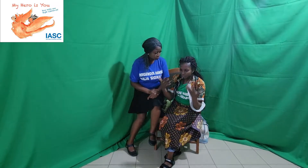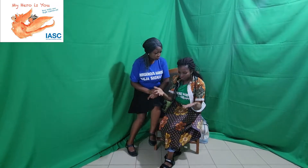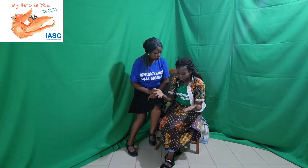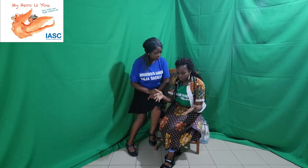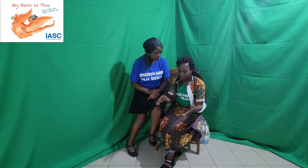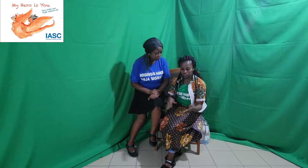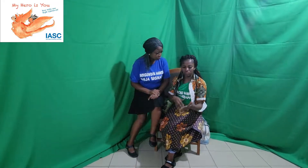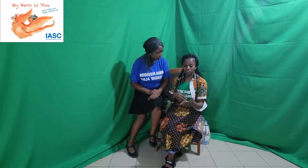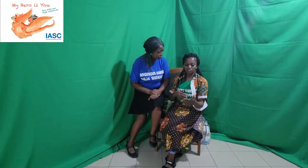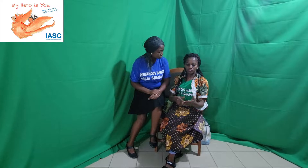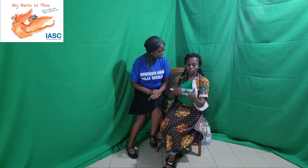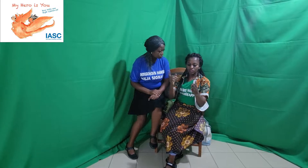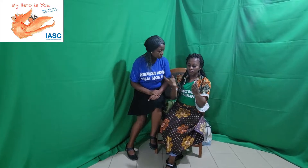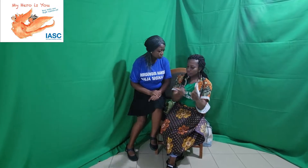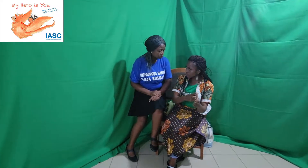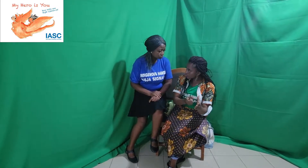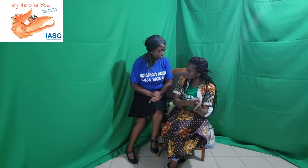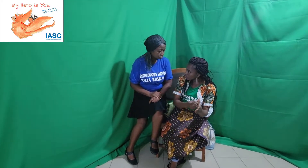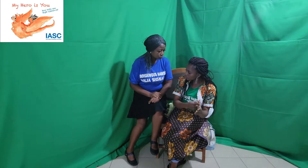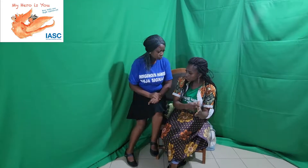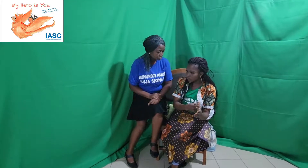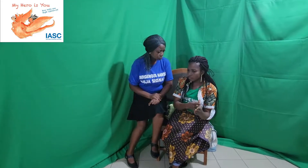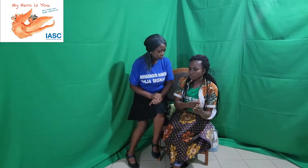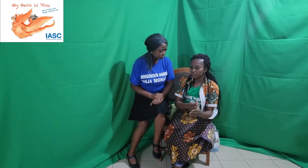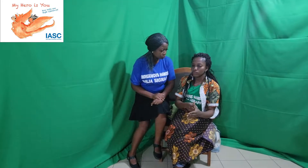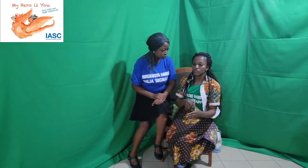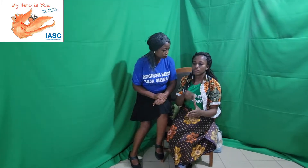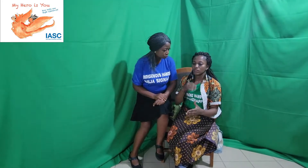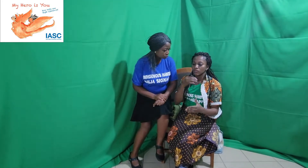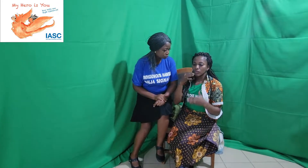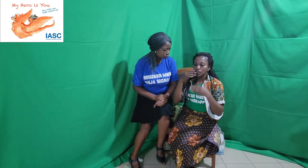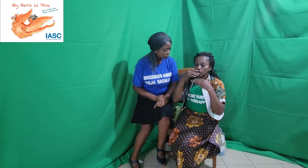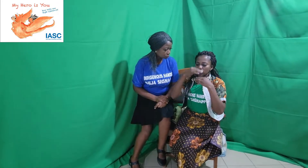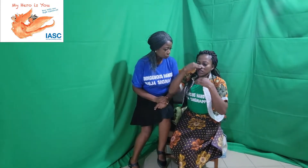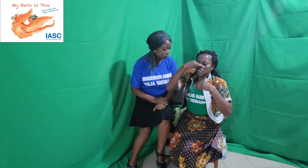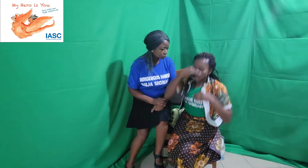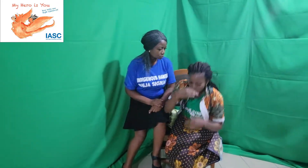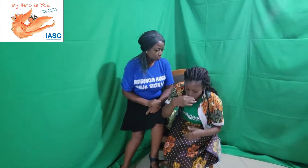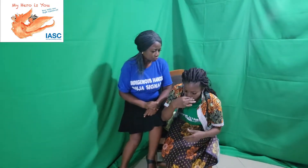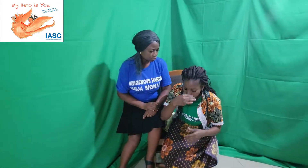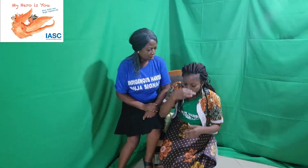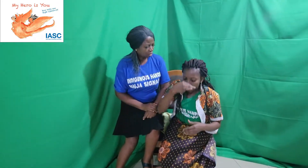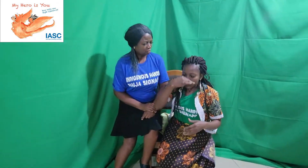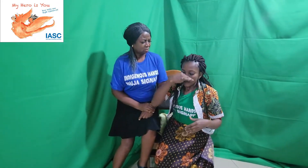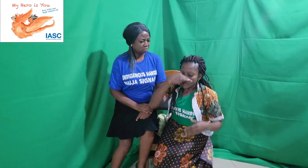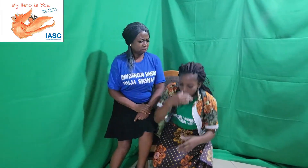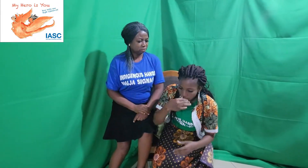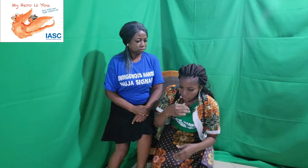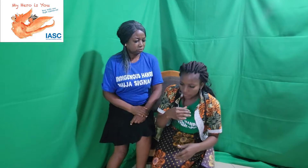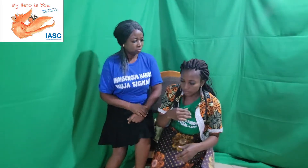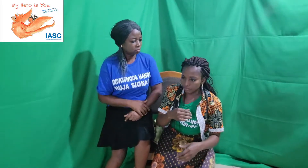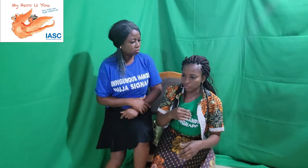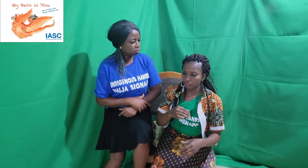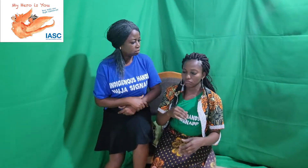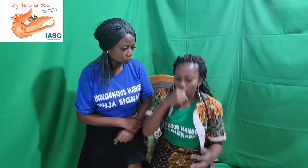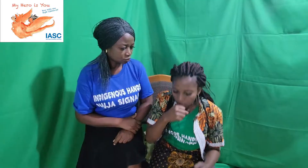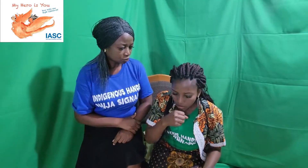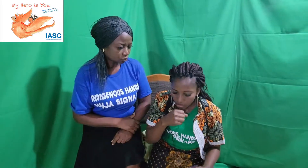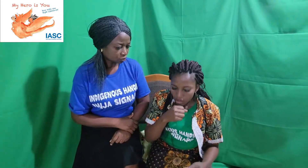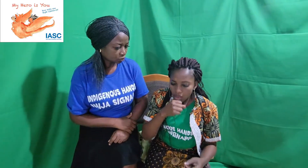But it spreads in the cough and sneezes of people who are sick.